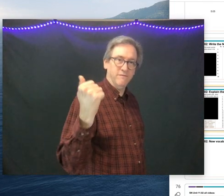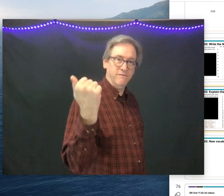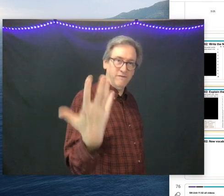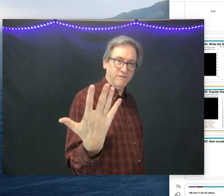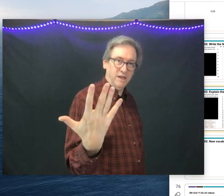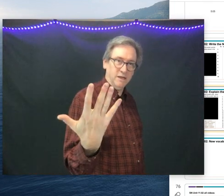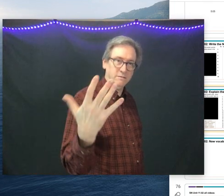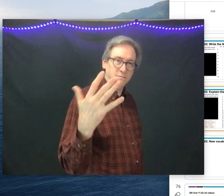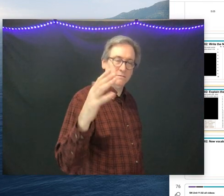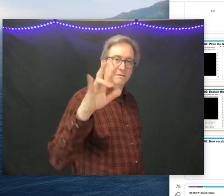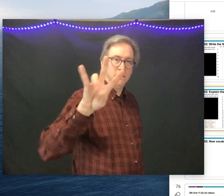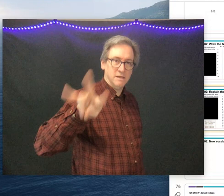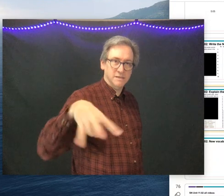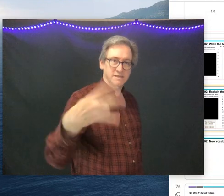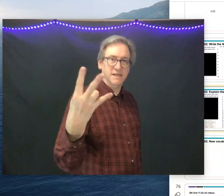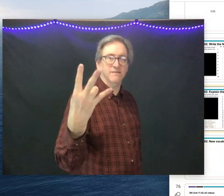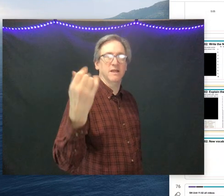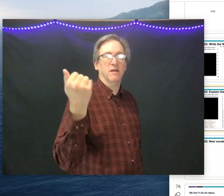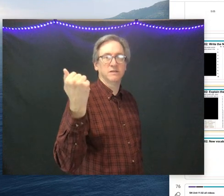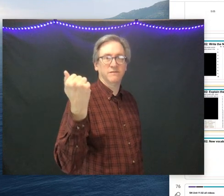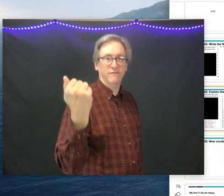did 15,